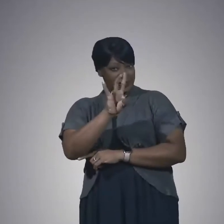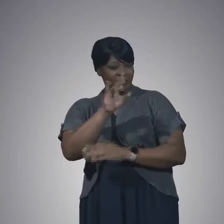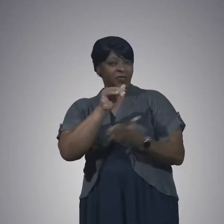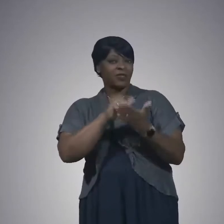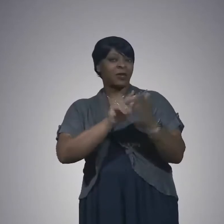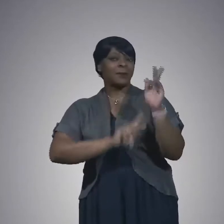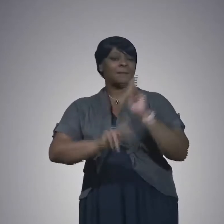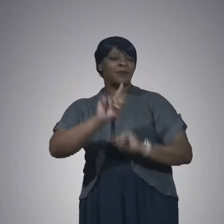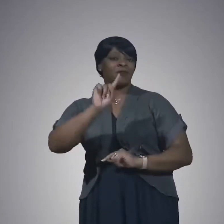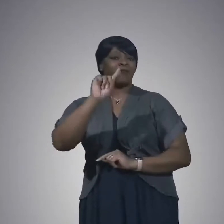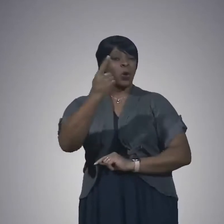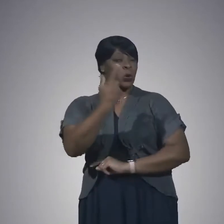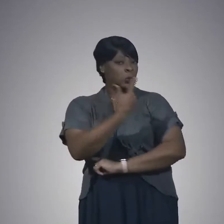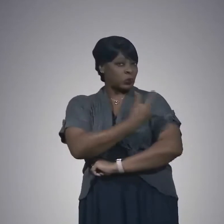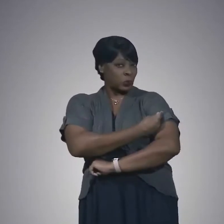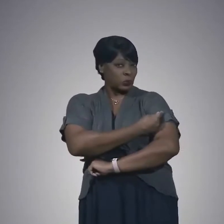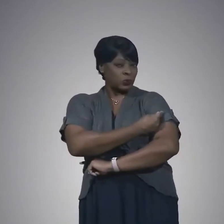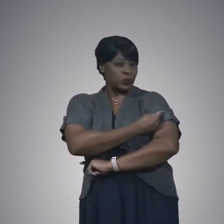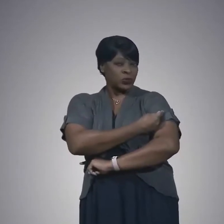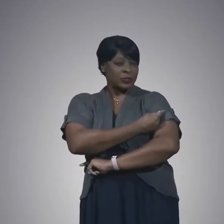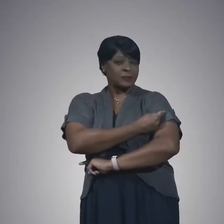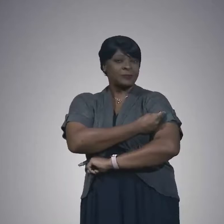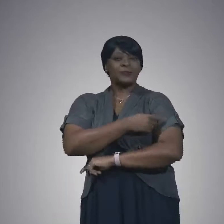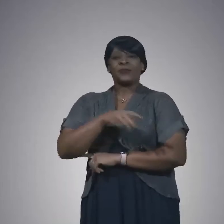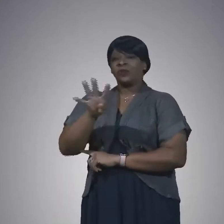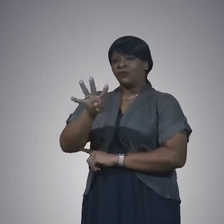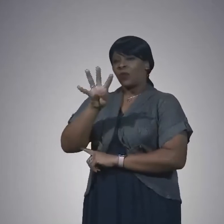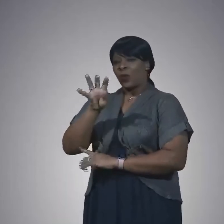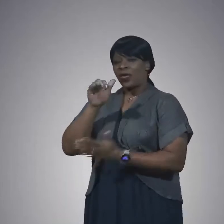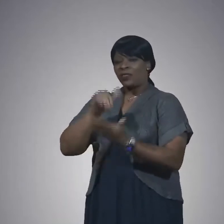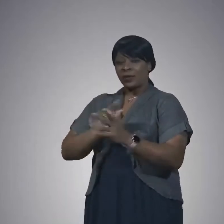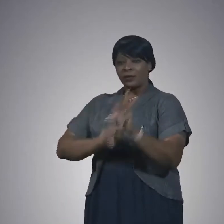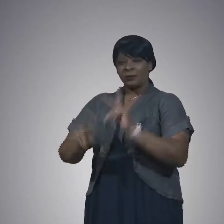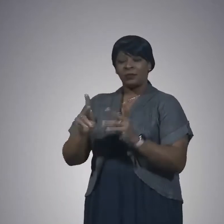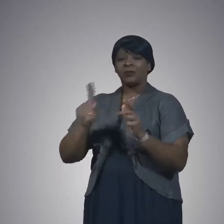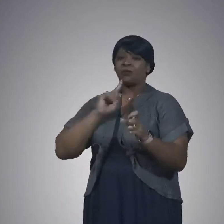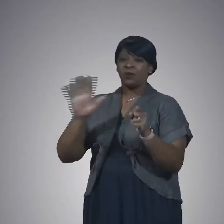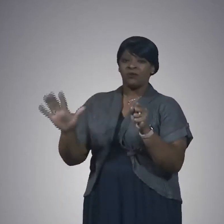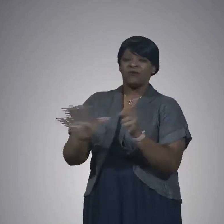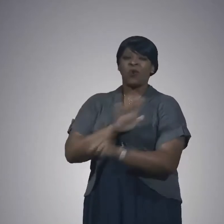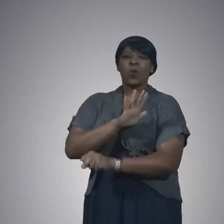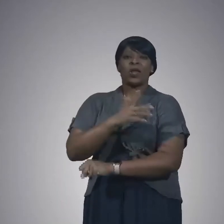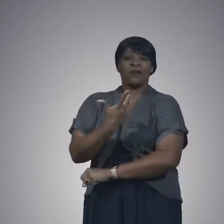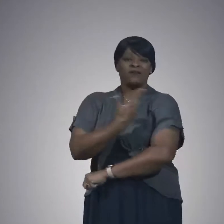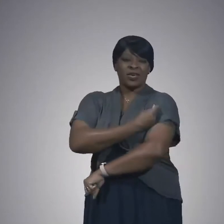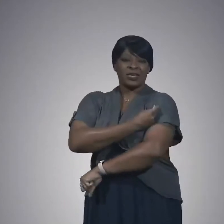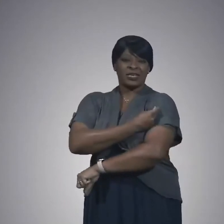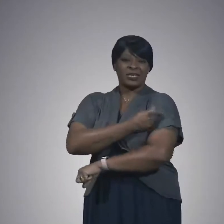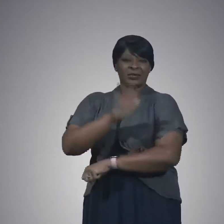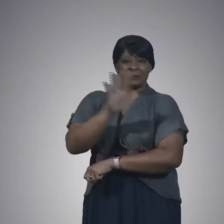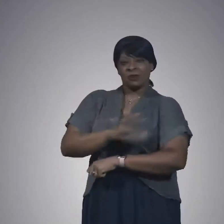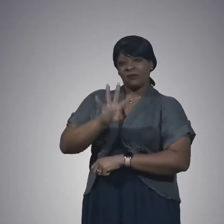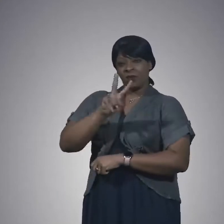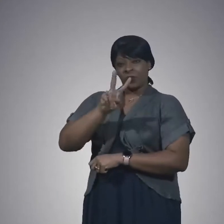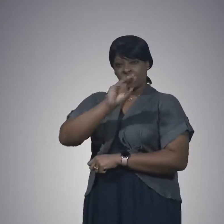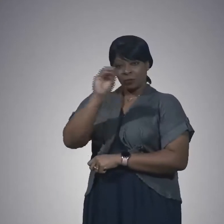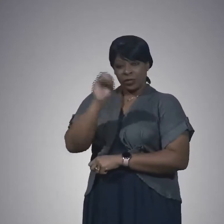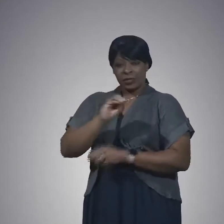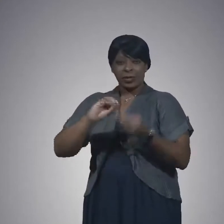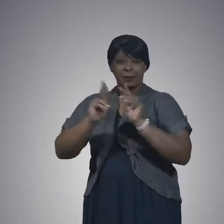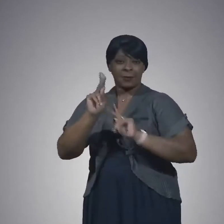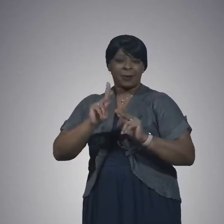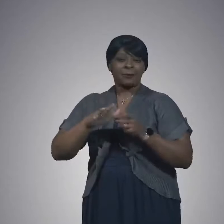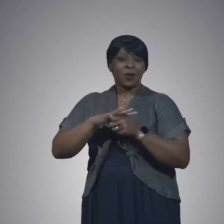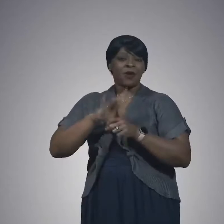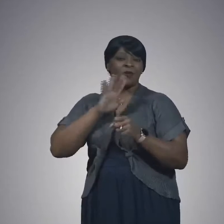487,000 people with one dose. And just about 400,000 people have been fully vaccinated. We're about just right around 42% of the population